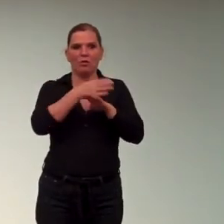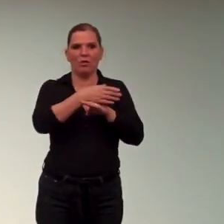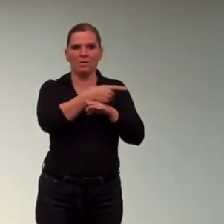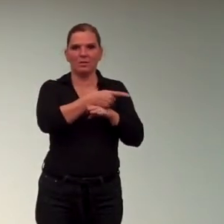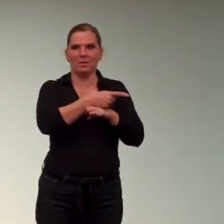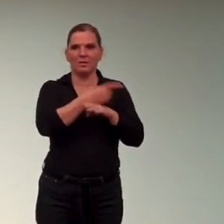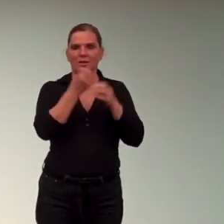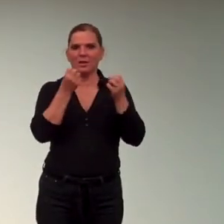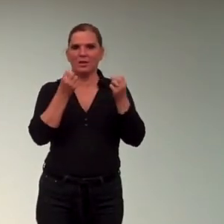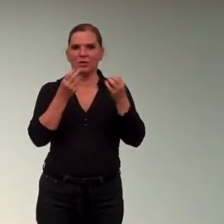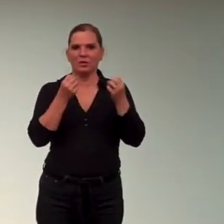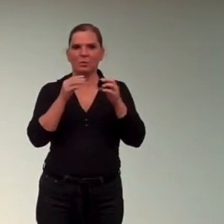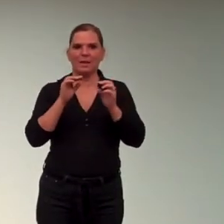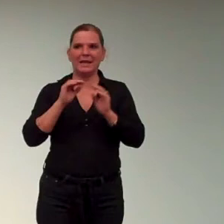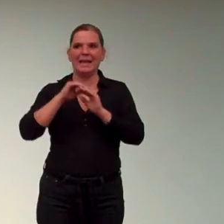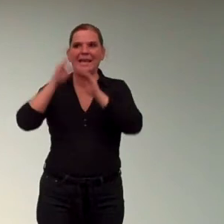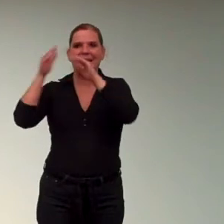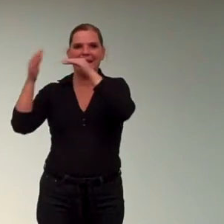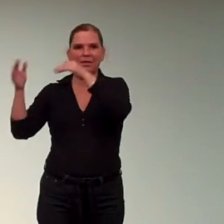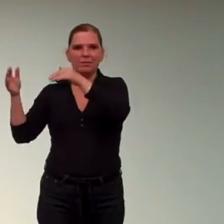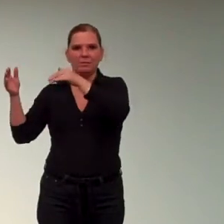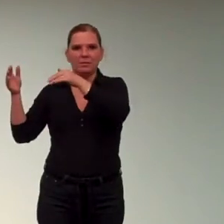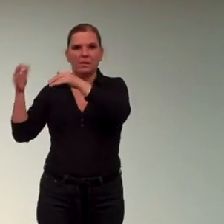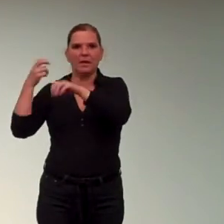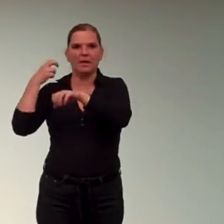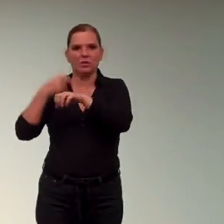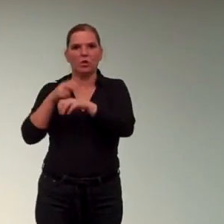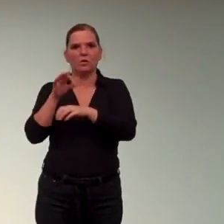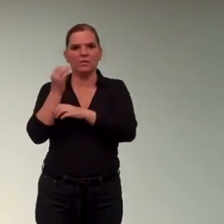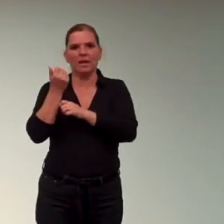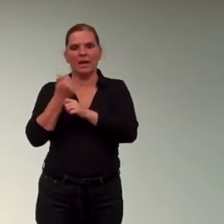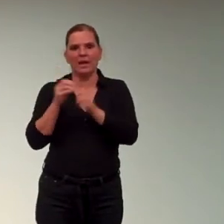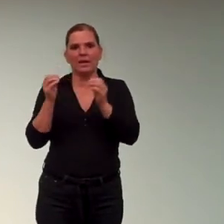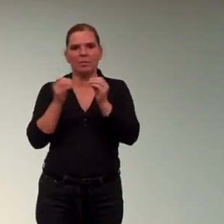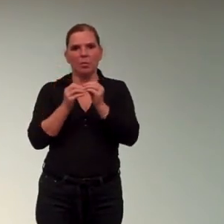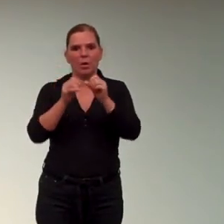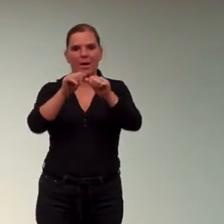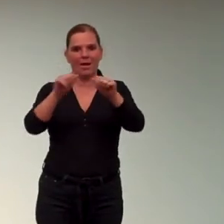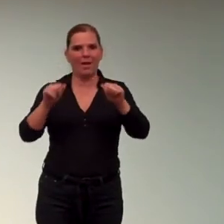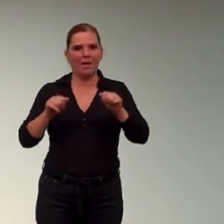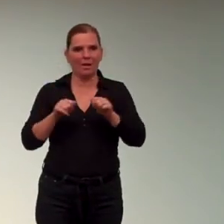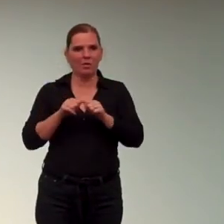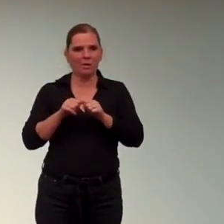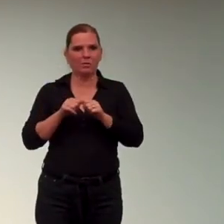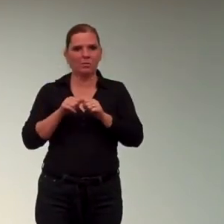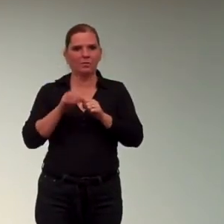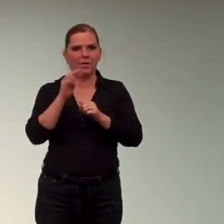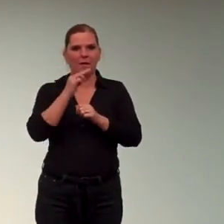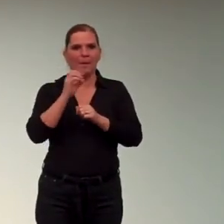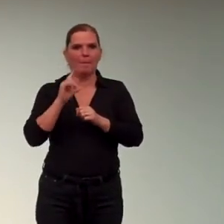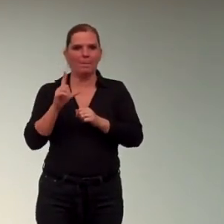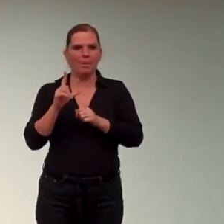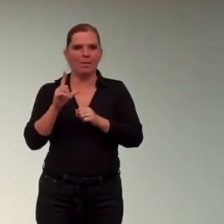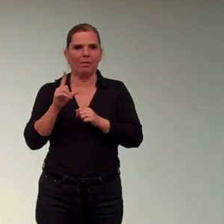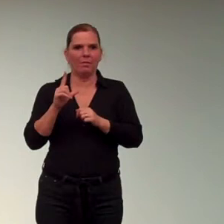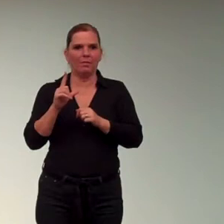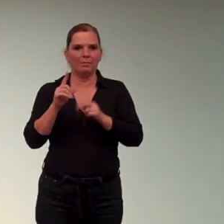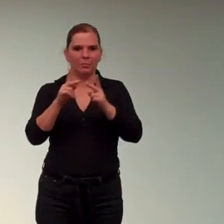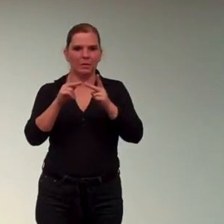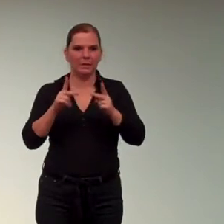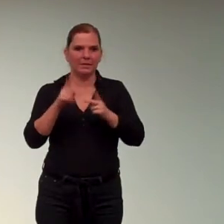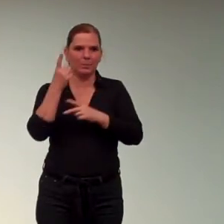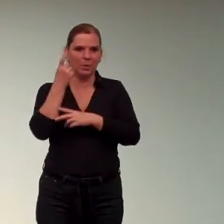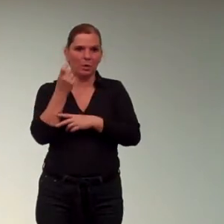There are too many hills, and it's hard to find any more areas of mill